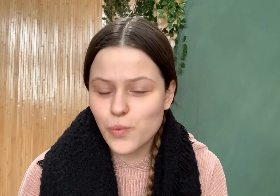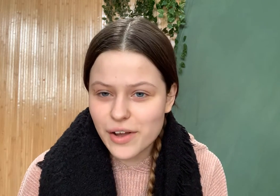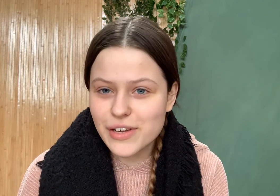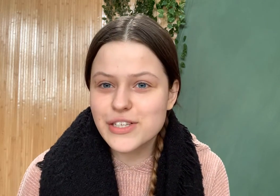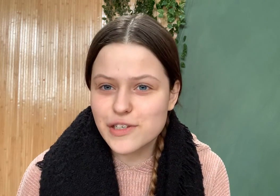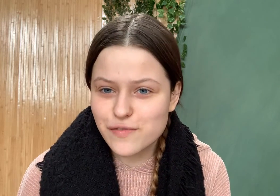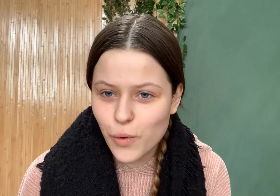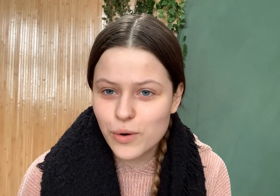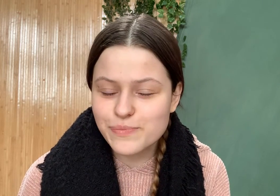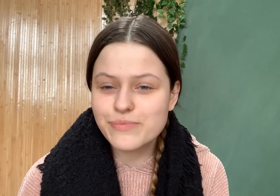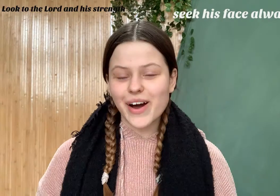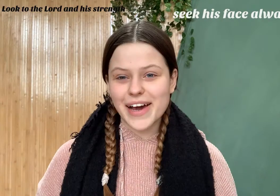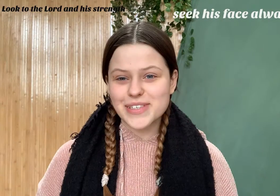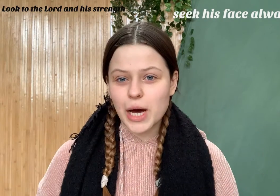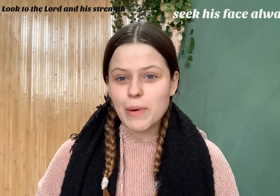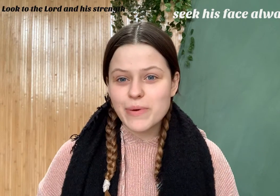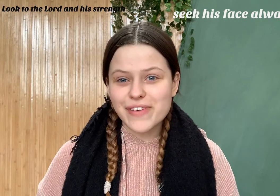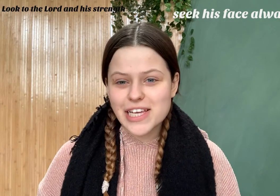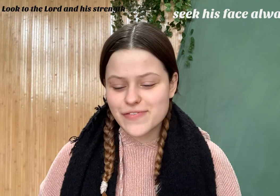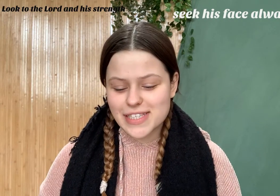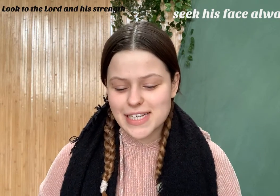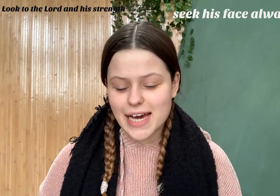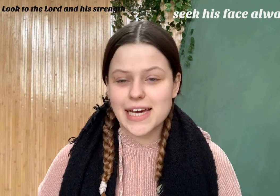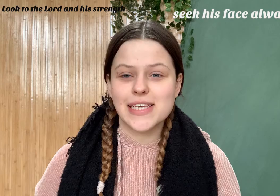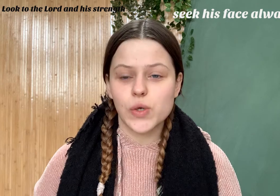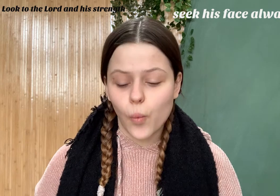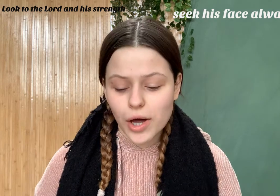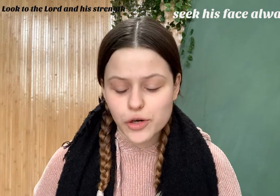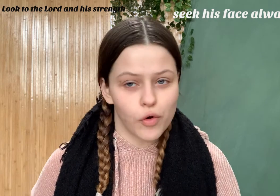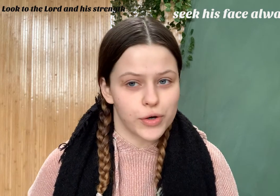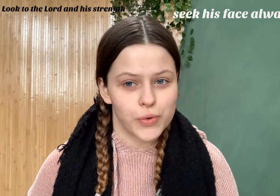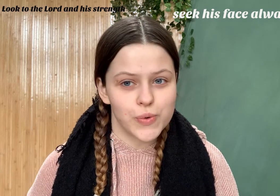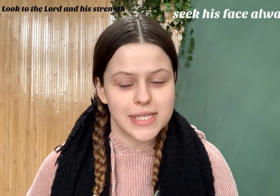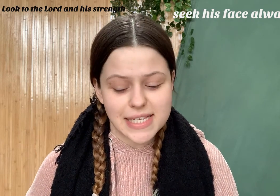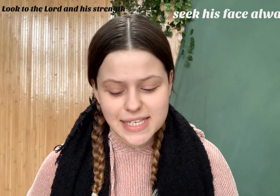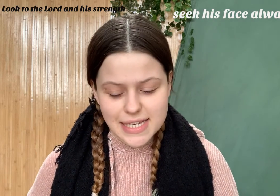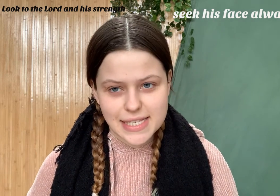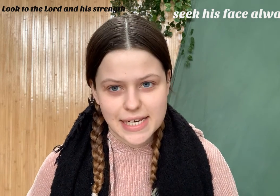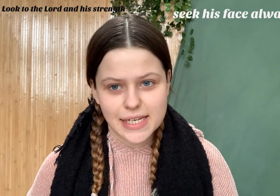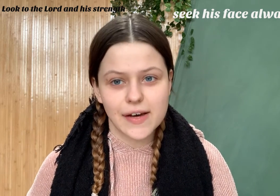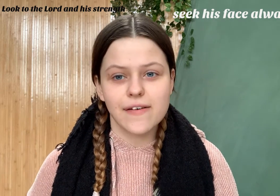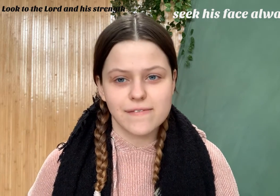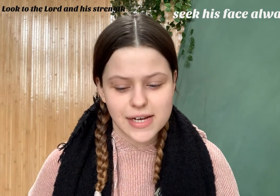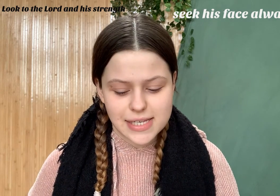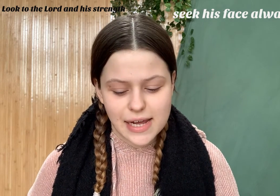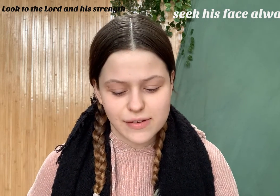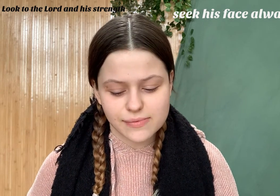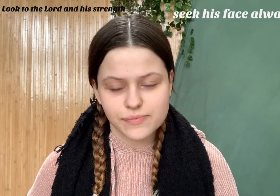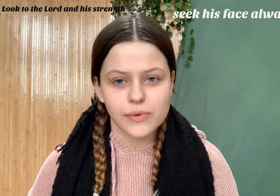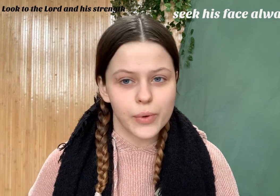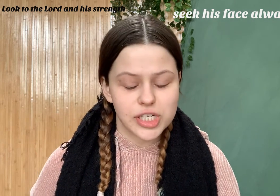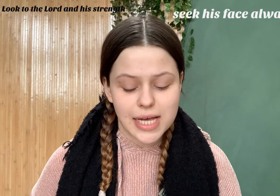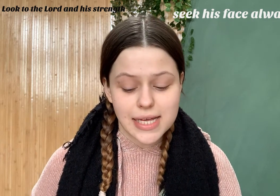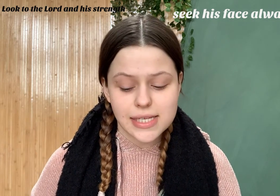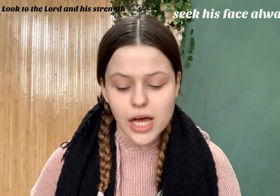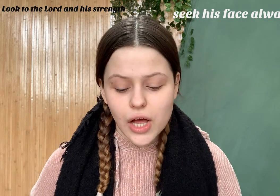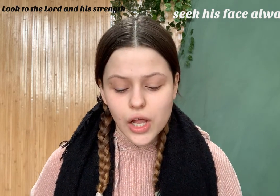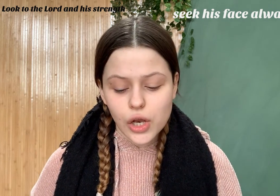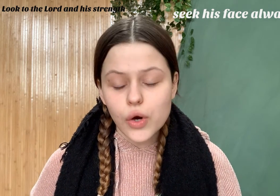1 to 4. Okay, so our memory verse for today is 1 Chronicles 16, verse 11, which says, "Look